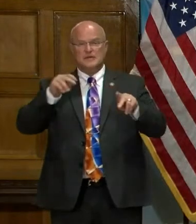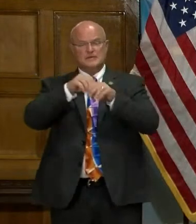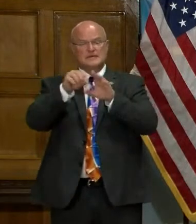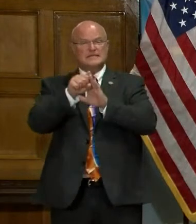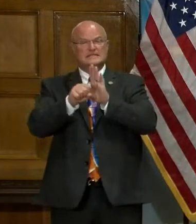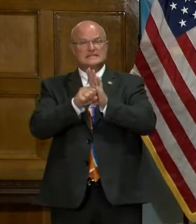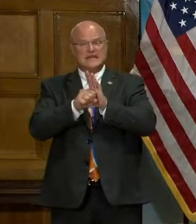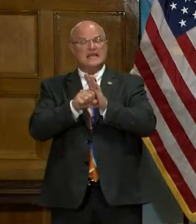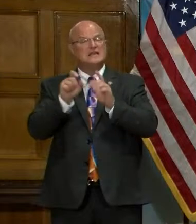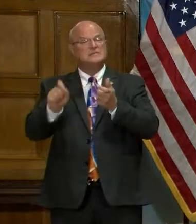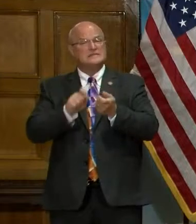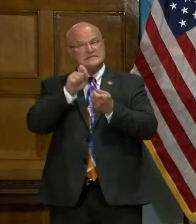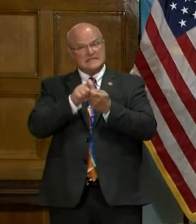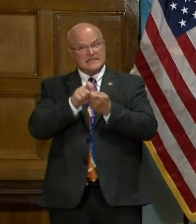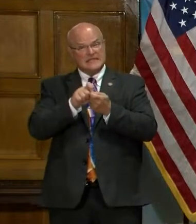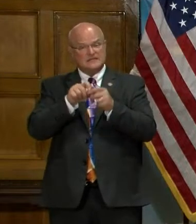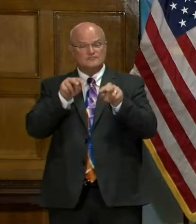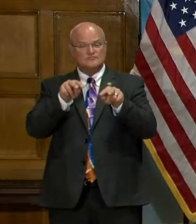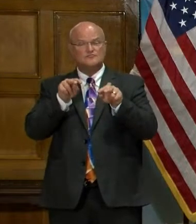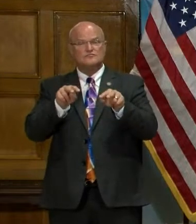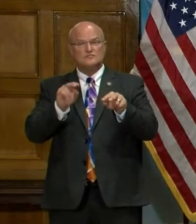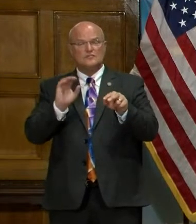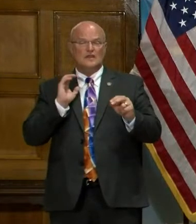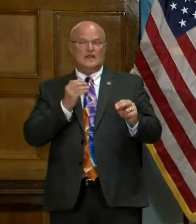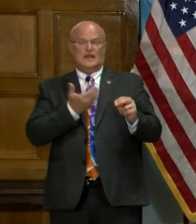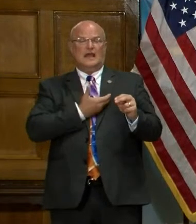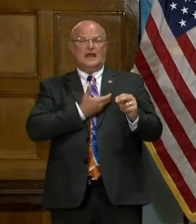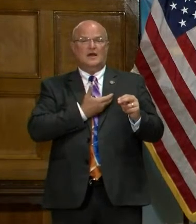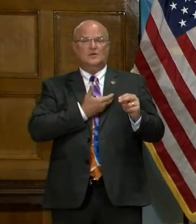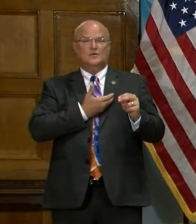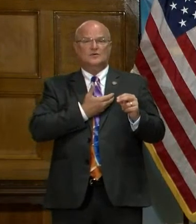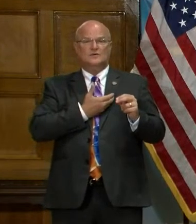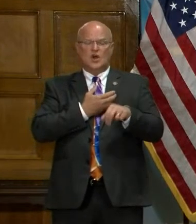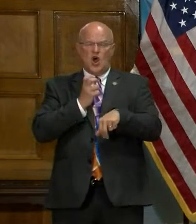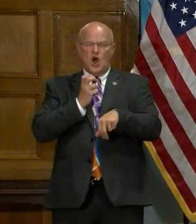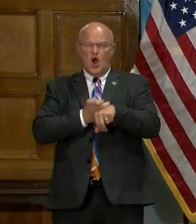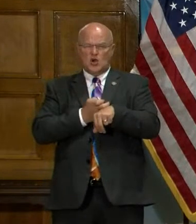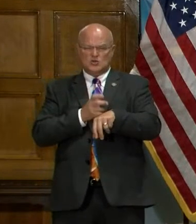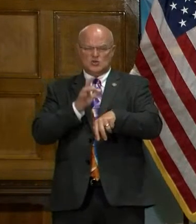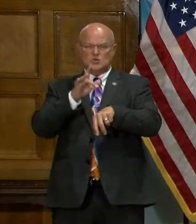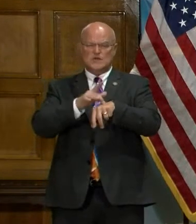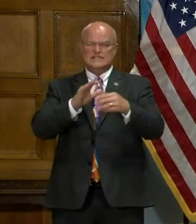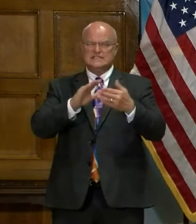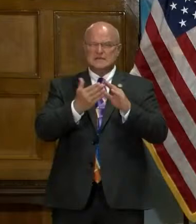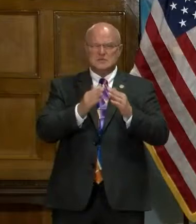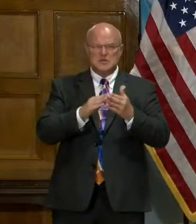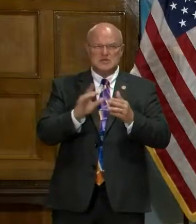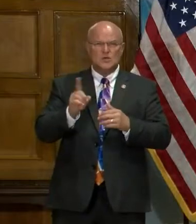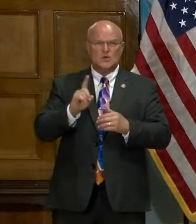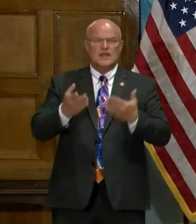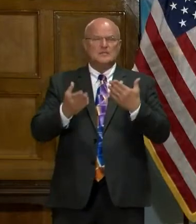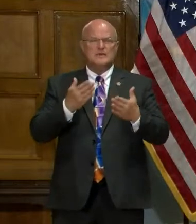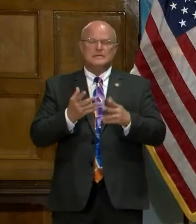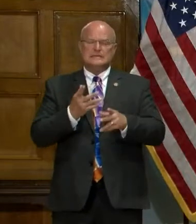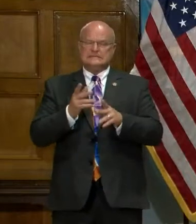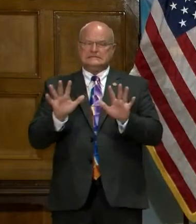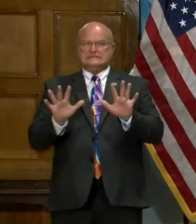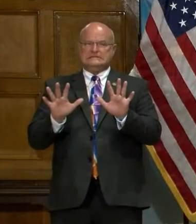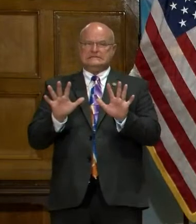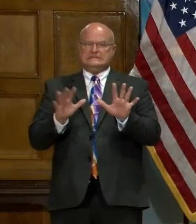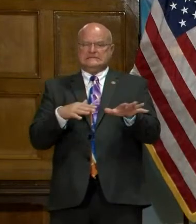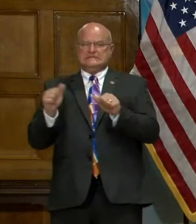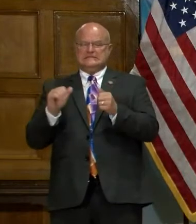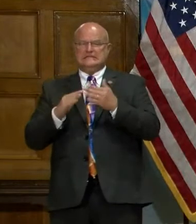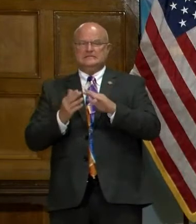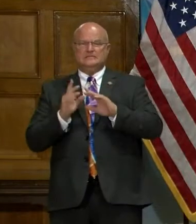state, particularly looking at our harder to reach communities where they may be cautious about leaving